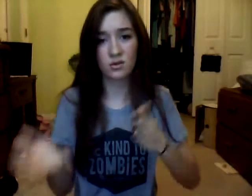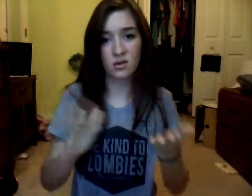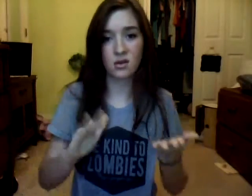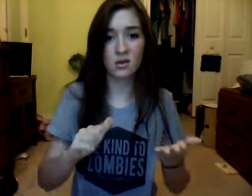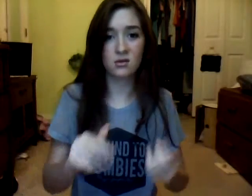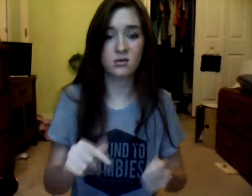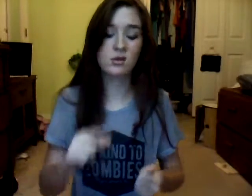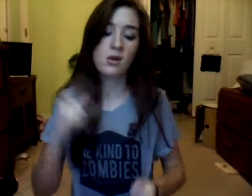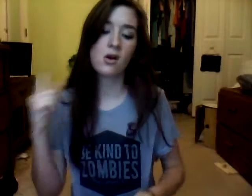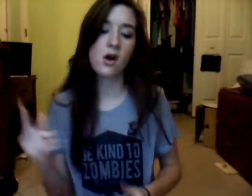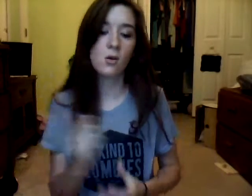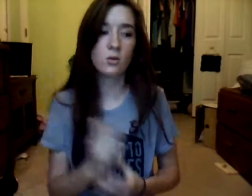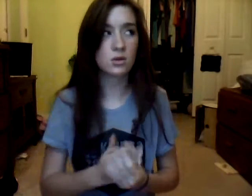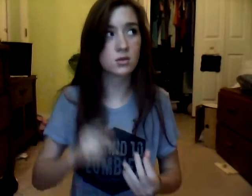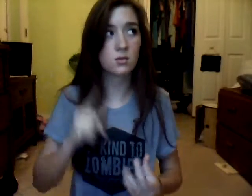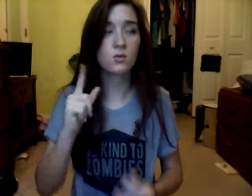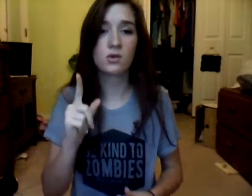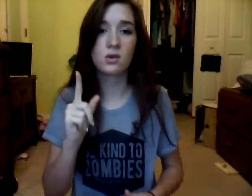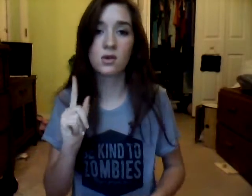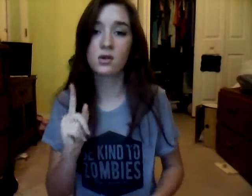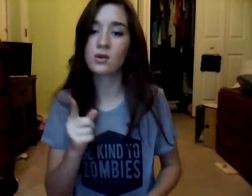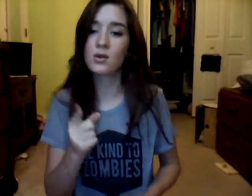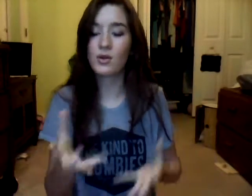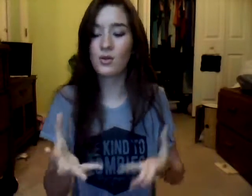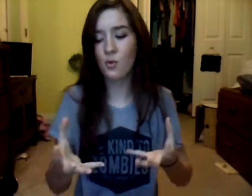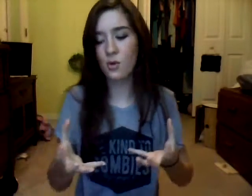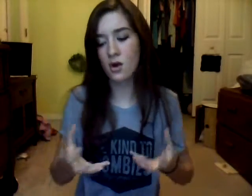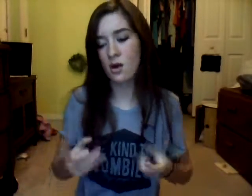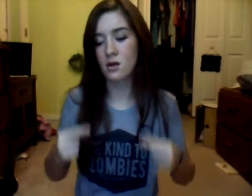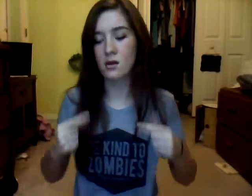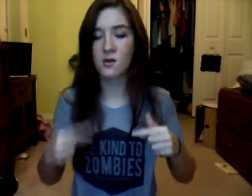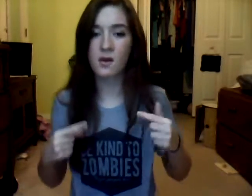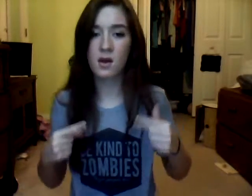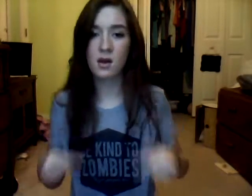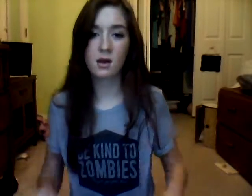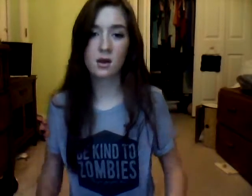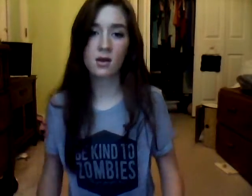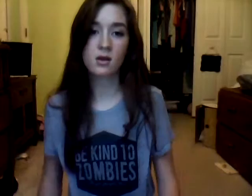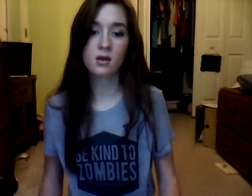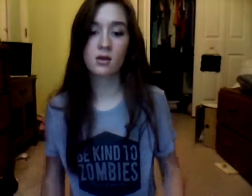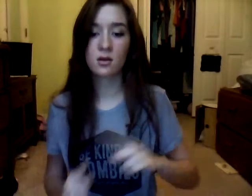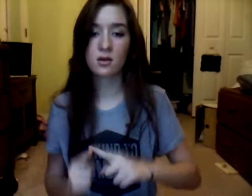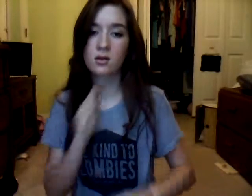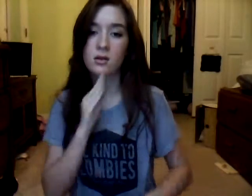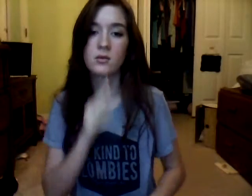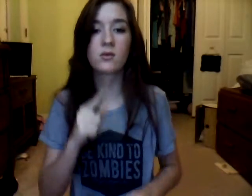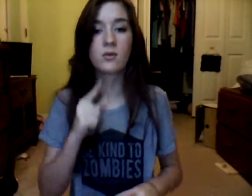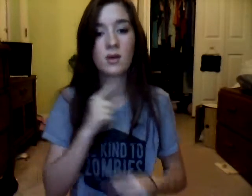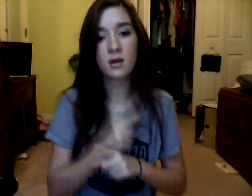dies Always somebody You're willing to say To be right